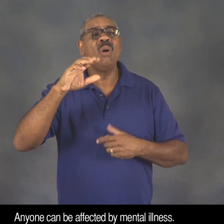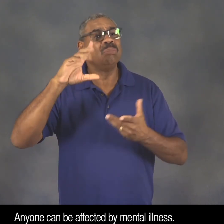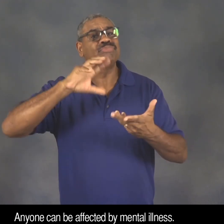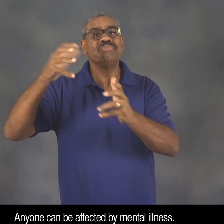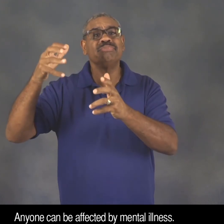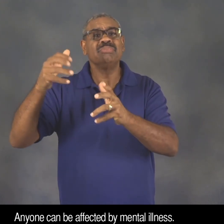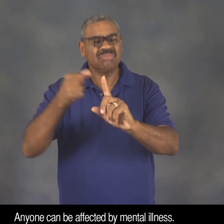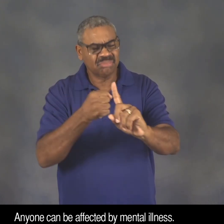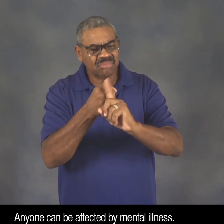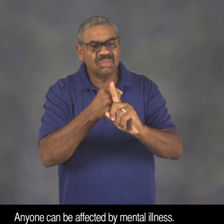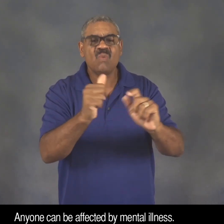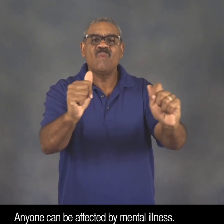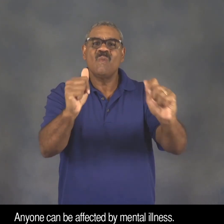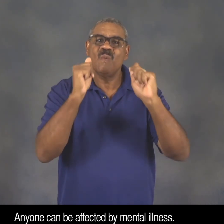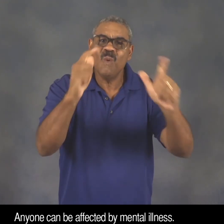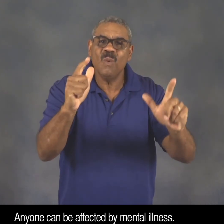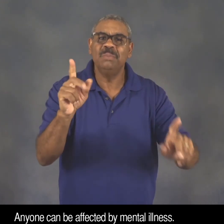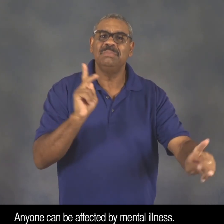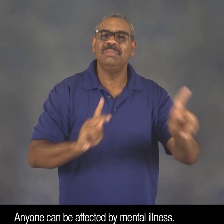Anyone can be affected by mental illness.